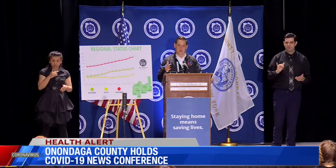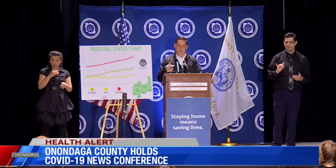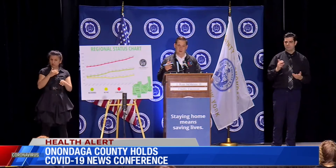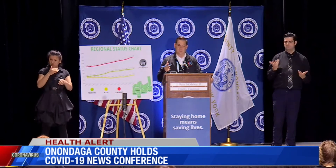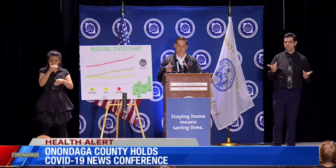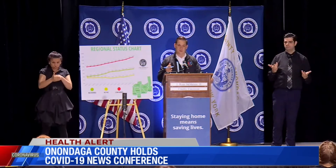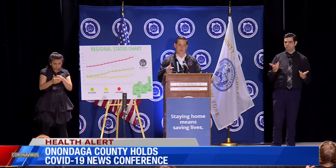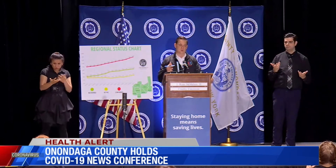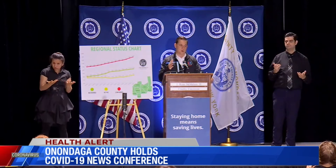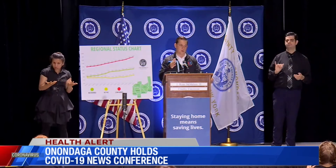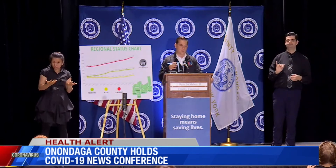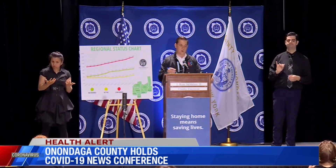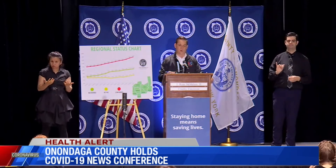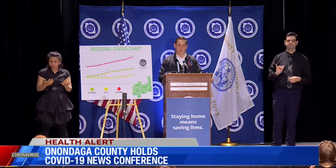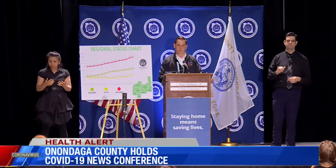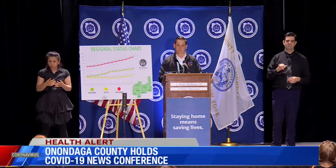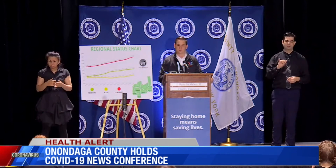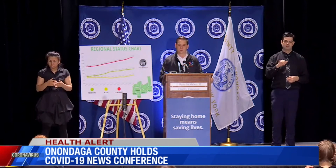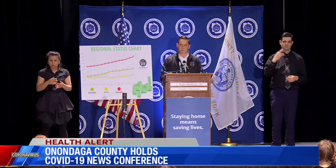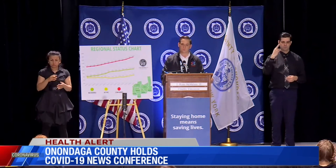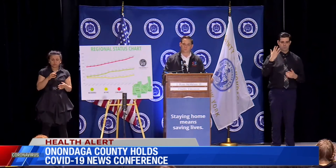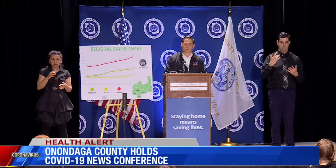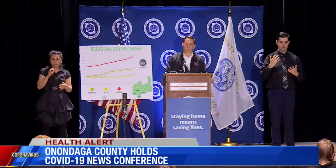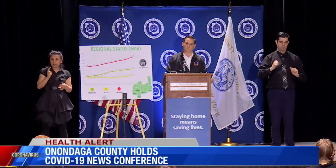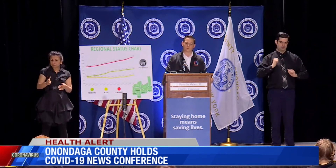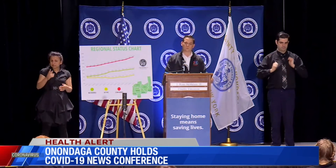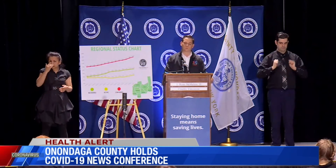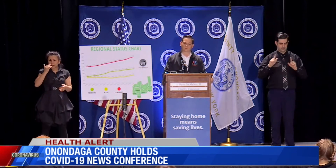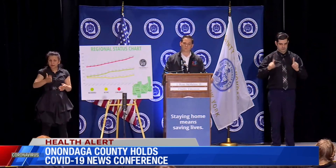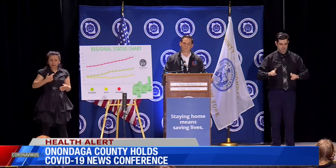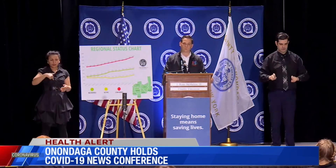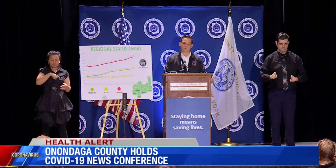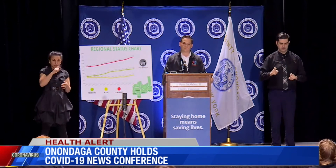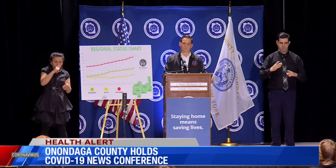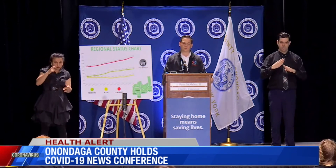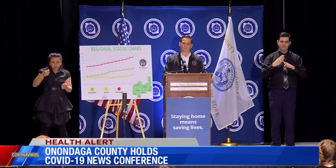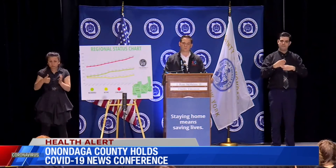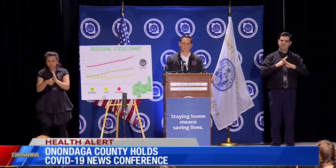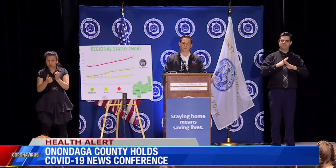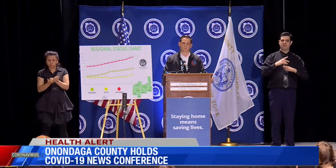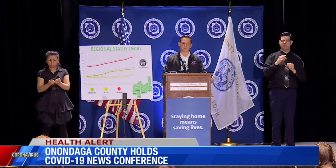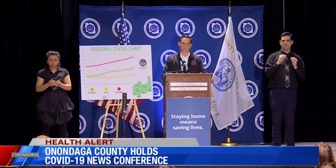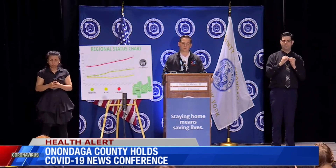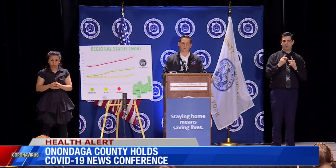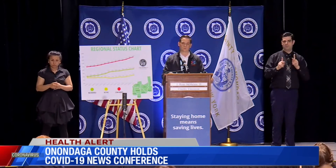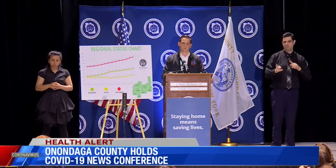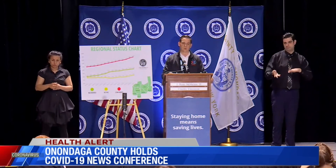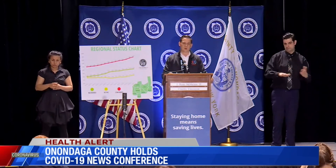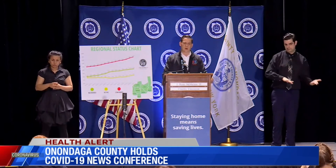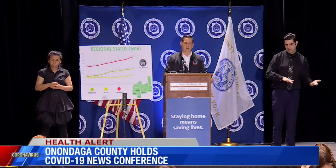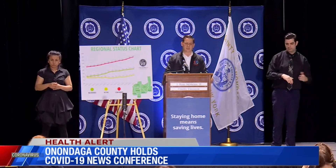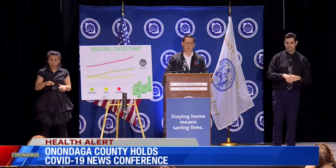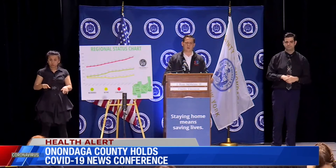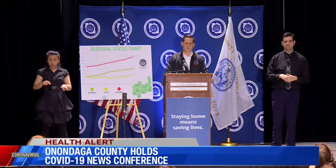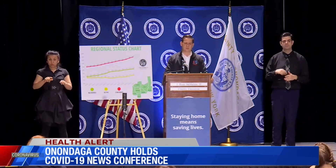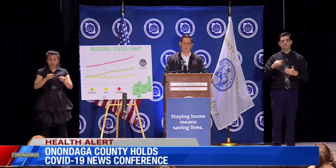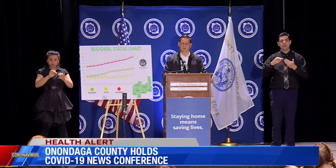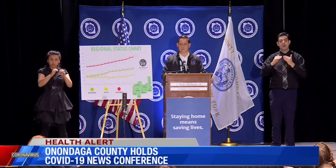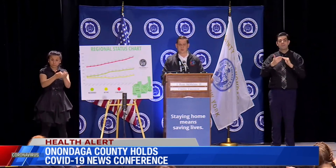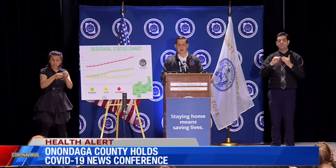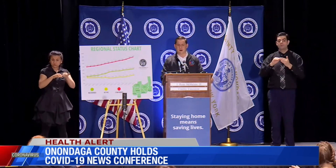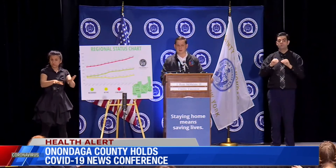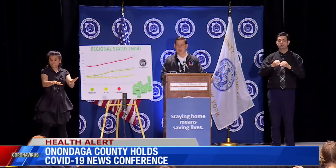don't want to be in that position. That's why we're doing what we're doing. Of the community spread cases, has the health department been able to trace the source? Some of